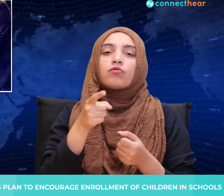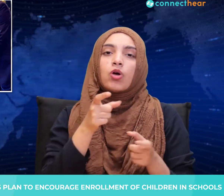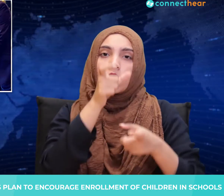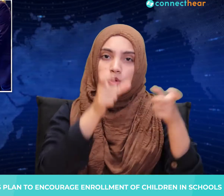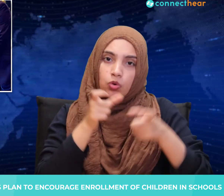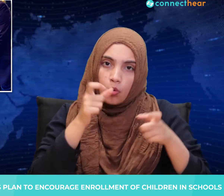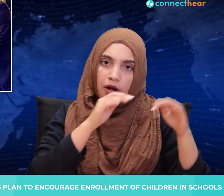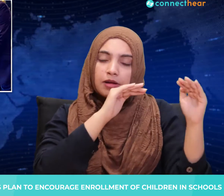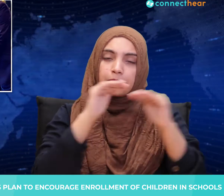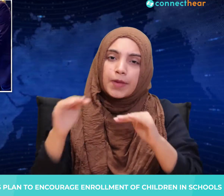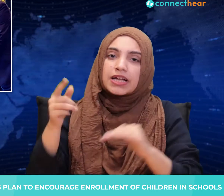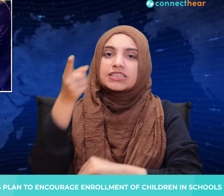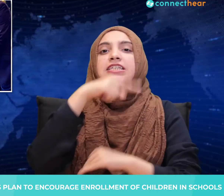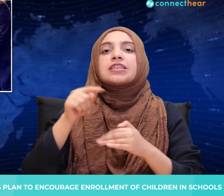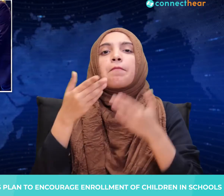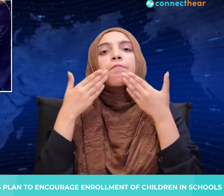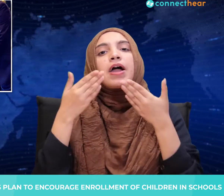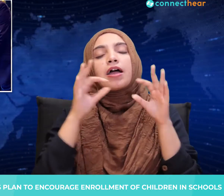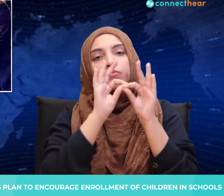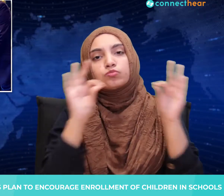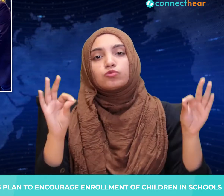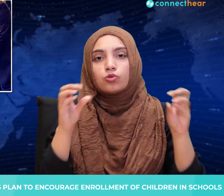the facility of education to all.